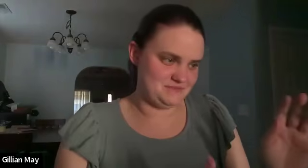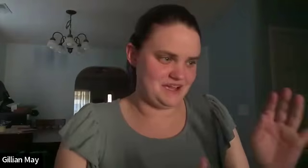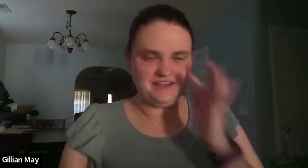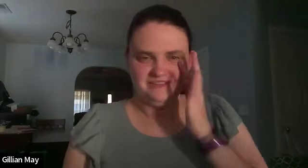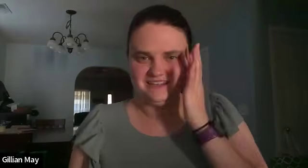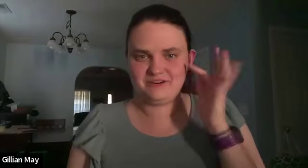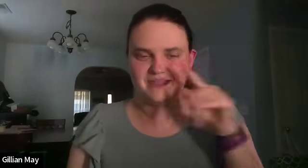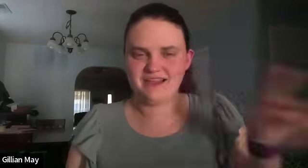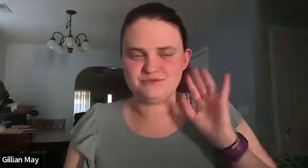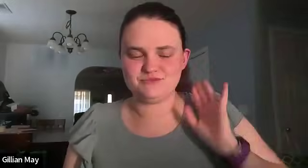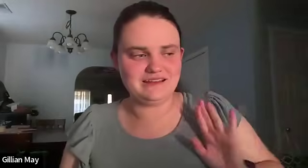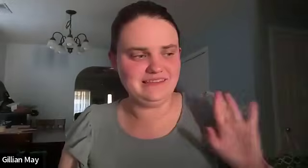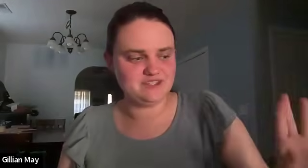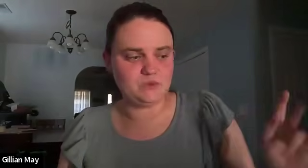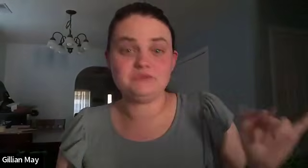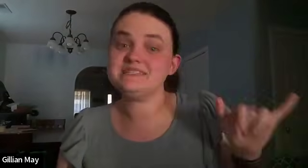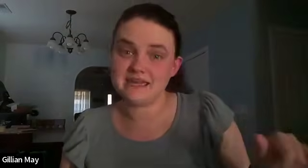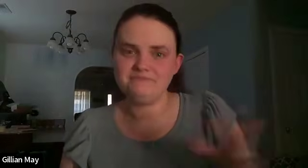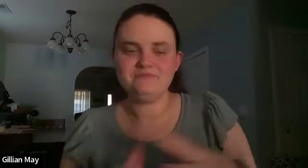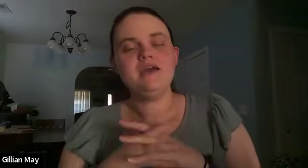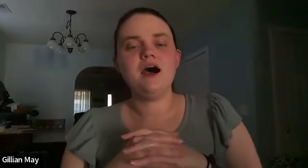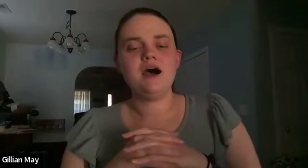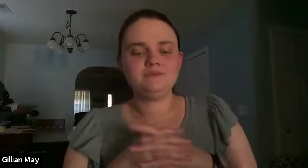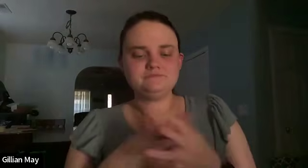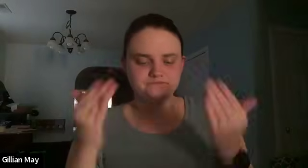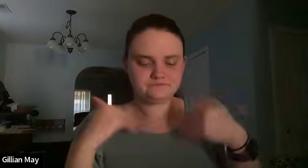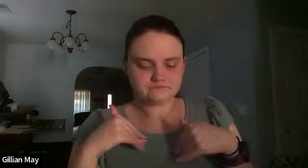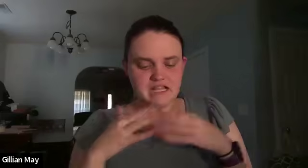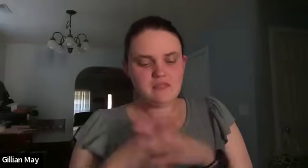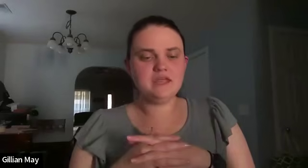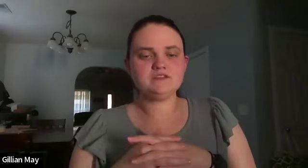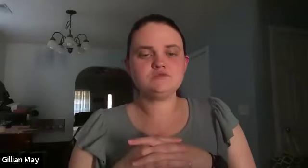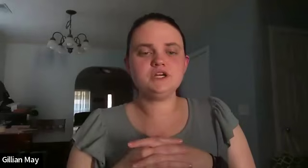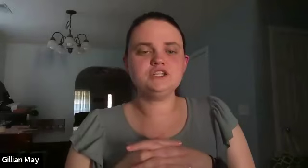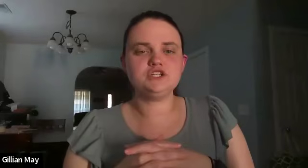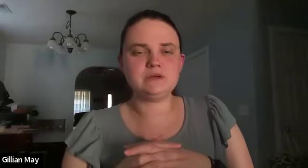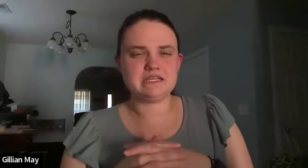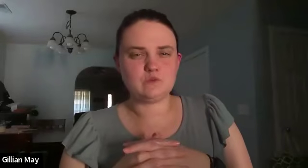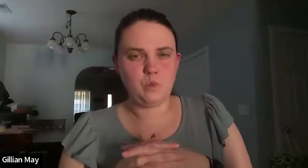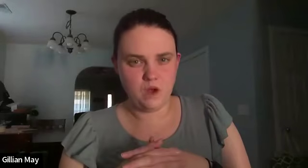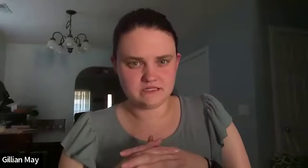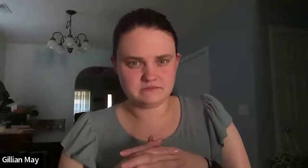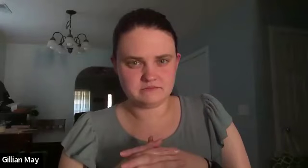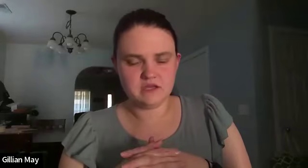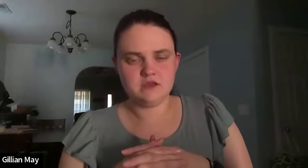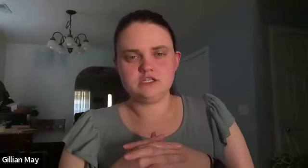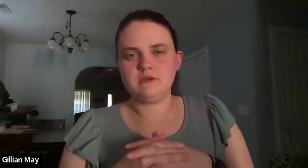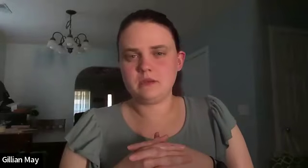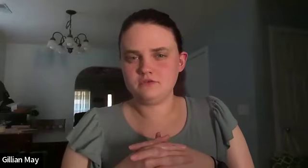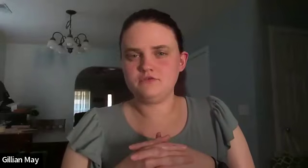catching my eye on the corner of my eye. So I'm trying to leave it to where it will stay. Um, the next one we're going to do is what. So if you remember